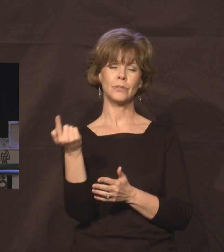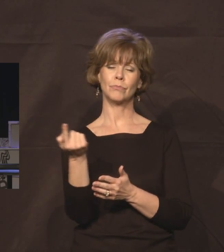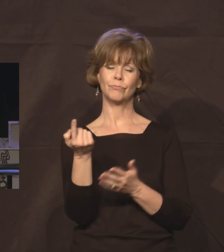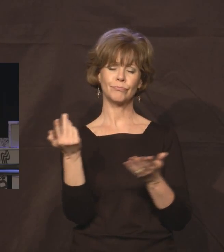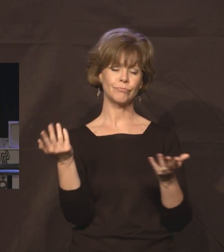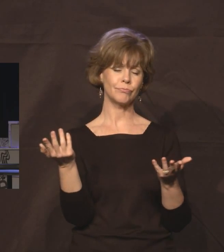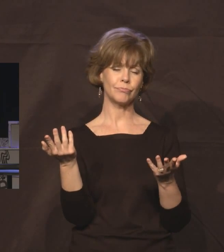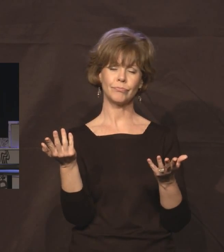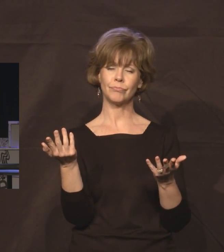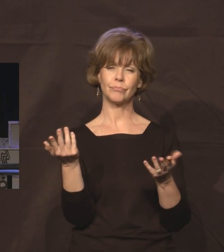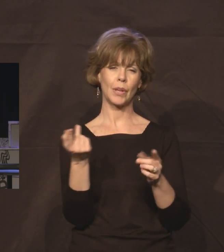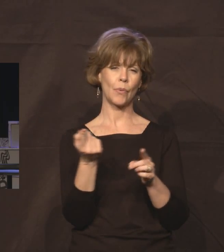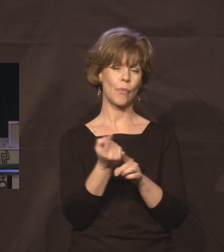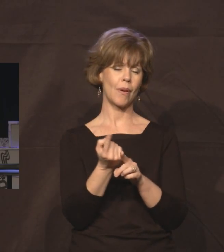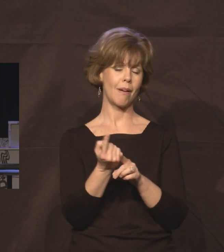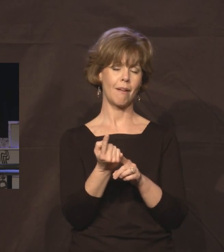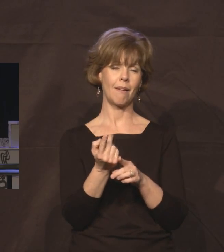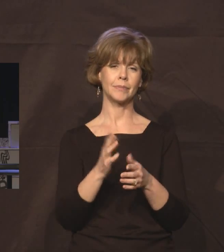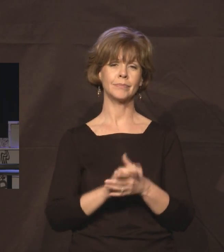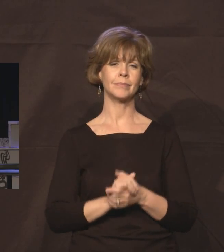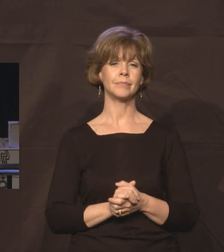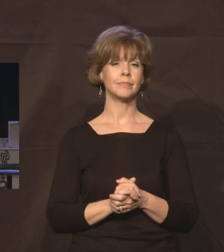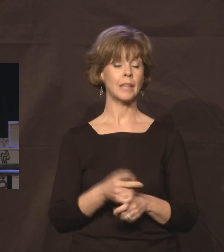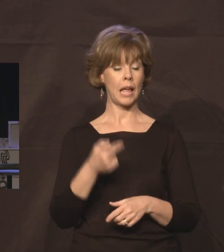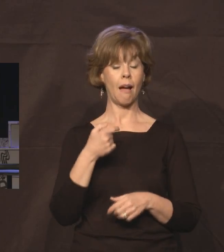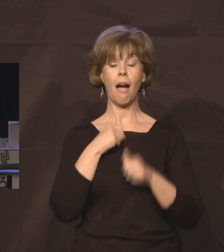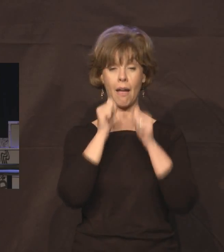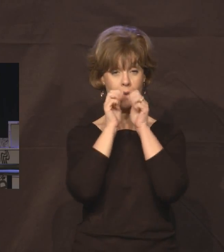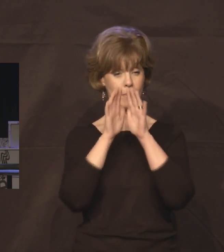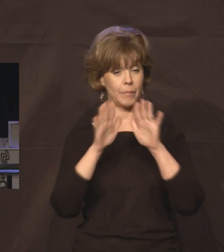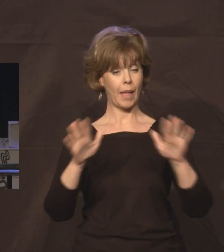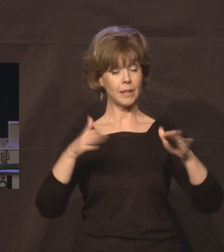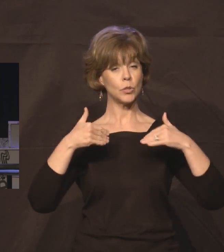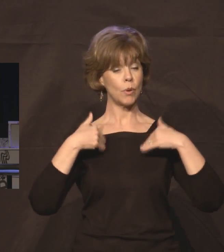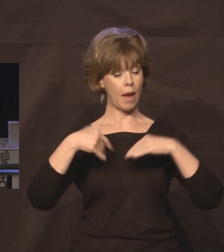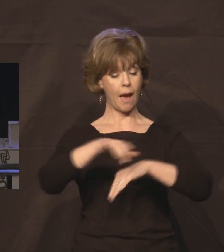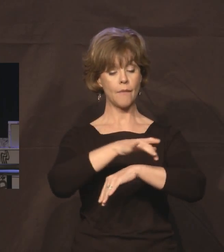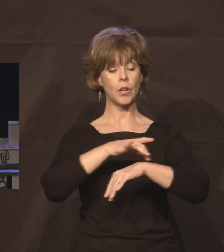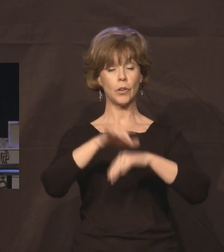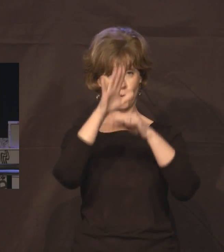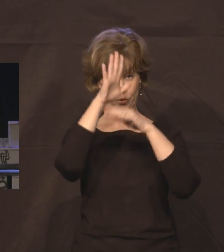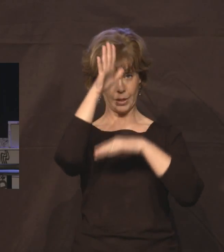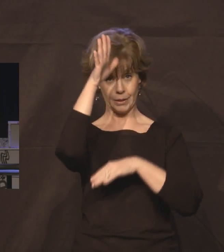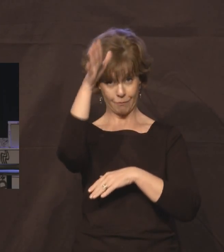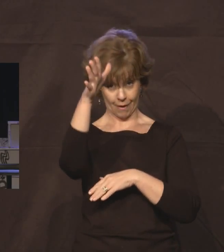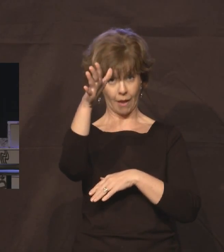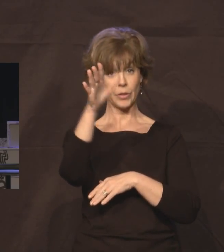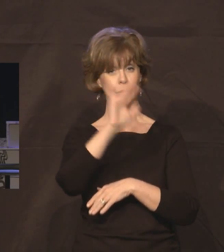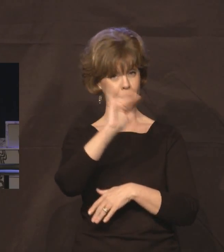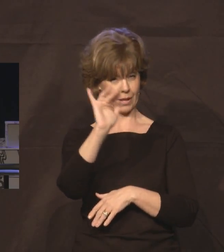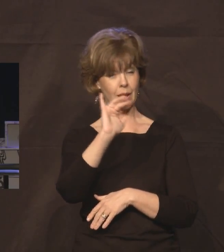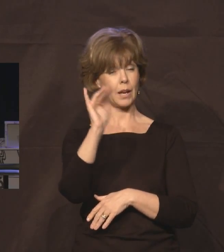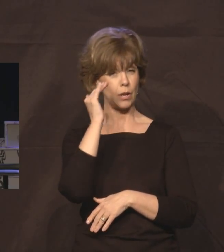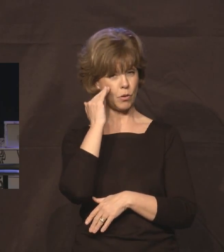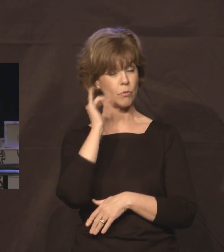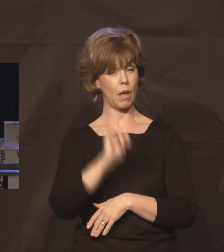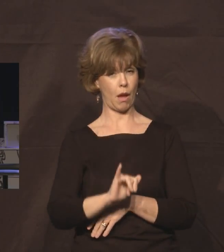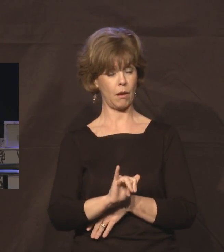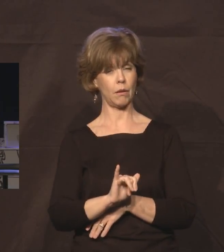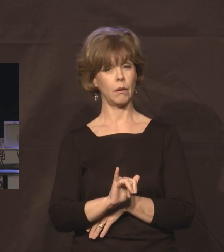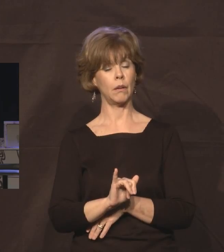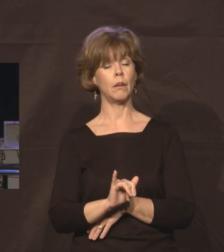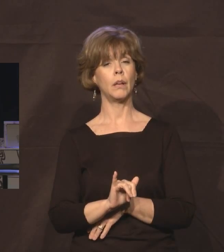want to tell you something. I mean, I know I'm blessed to have an earthly father like that, and many of us are not. I recognize that.